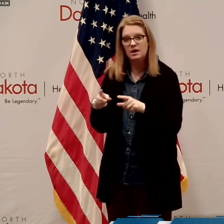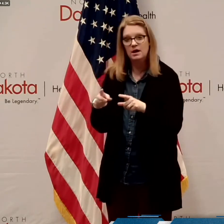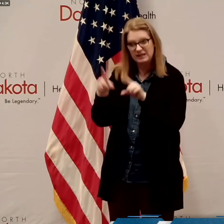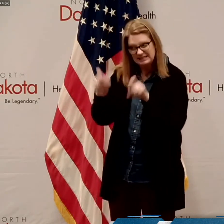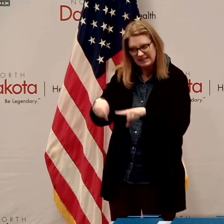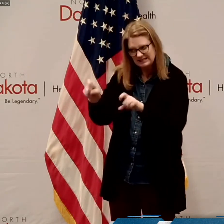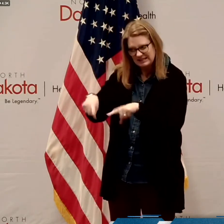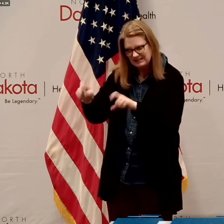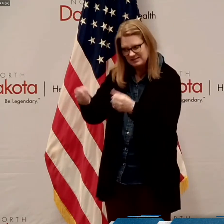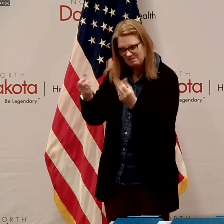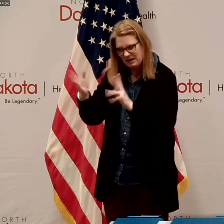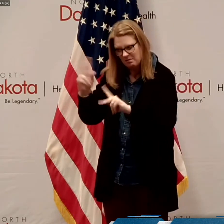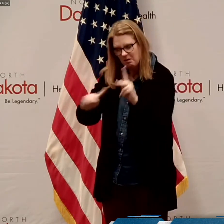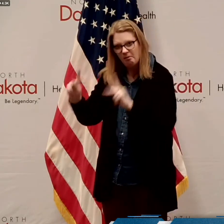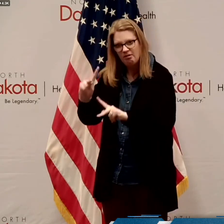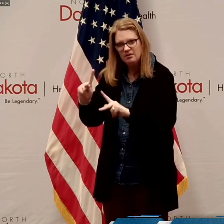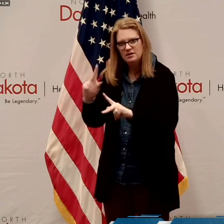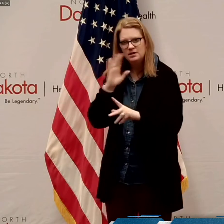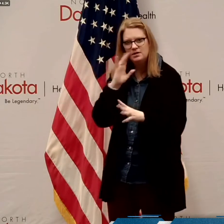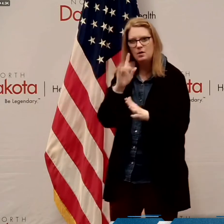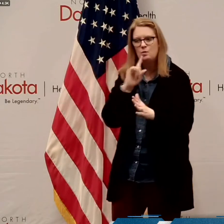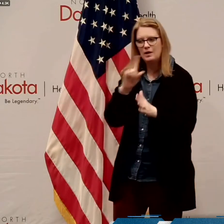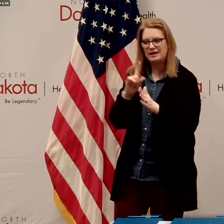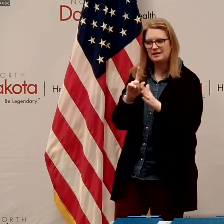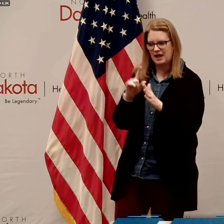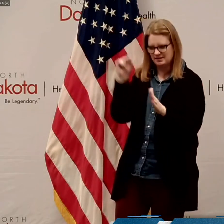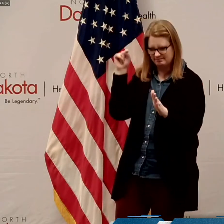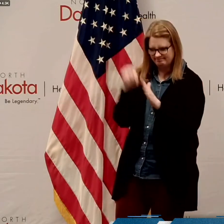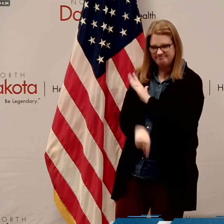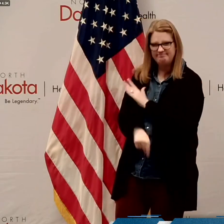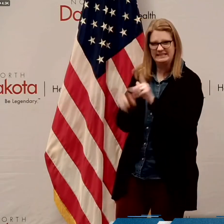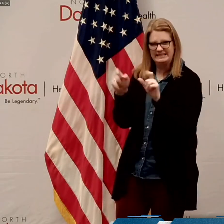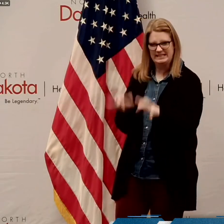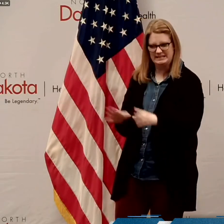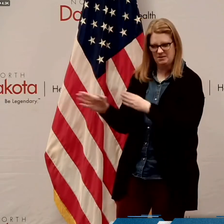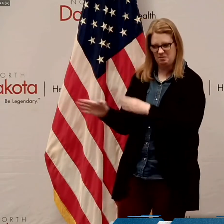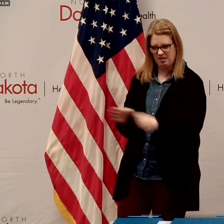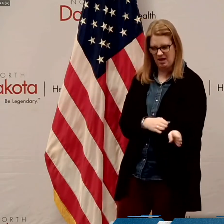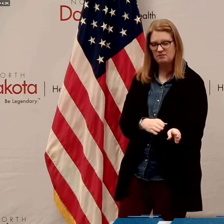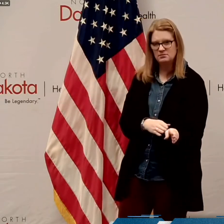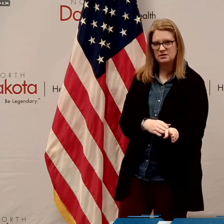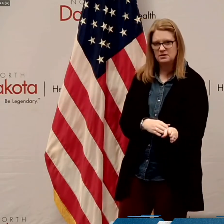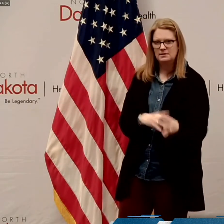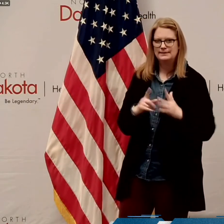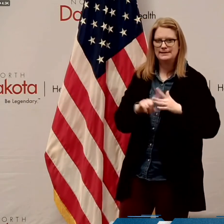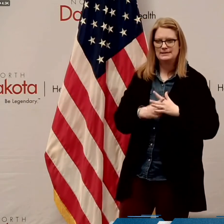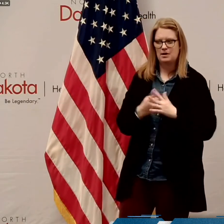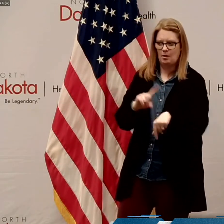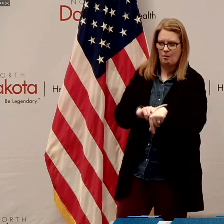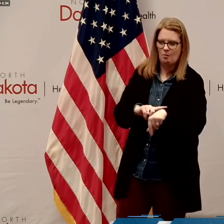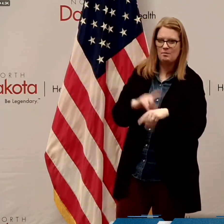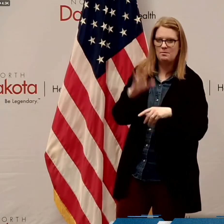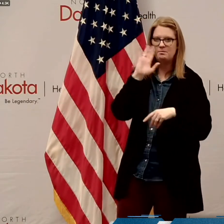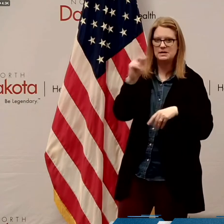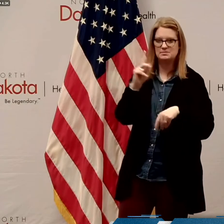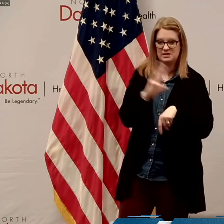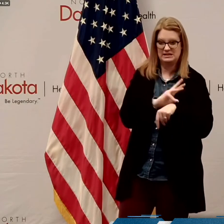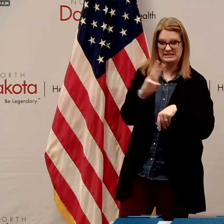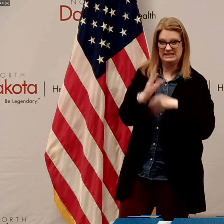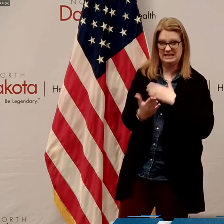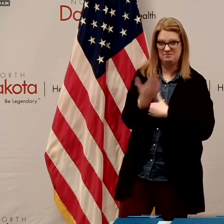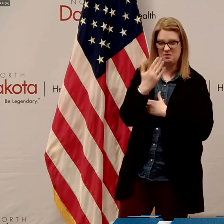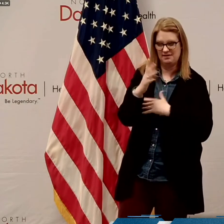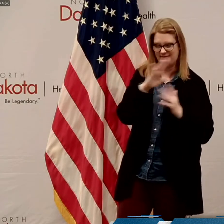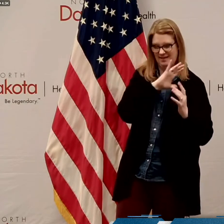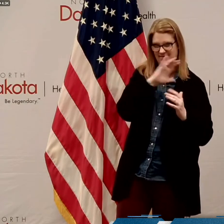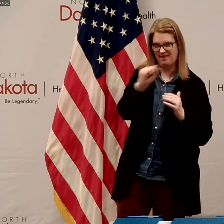of people. We have a very comprehensive testing plan that was being delivered. It started at 1 o'clock. Teams left Bismarck at 6 a.m. this morning